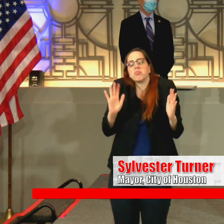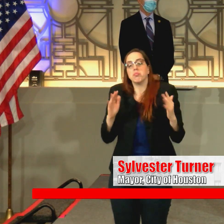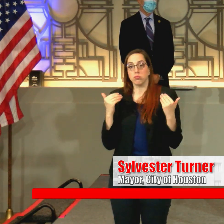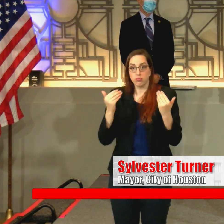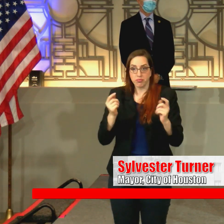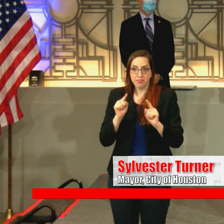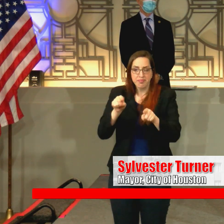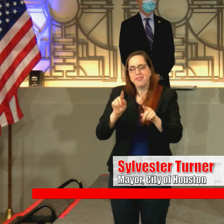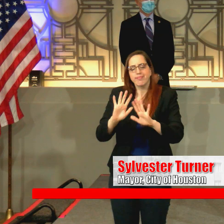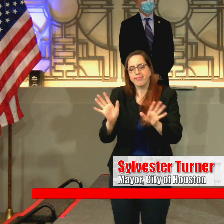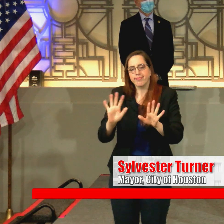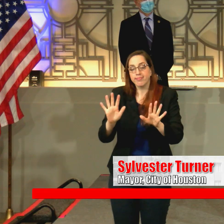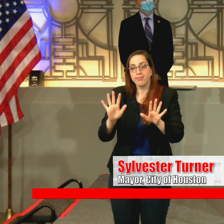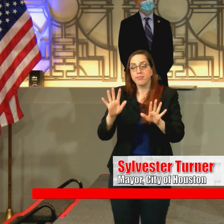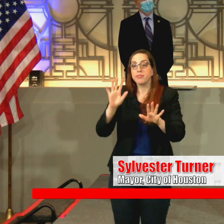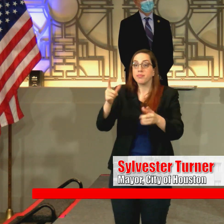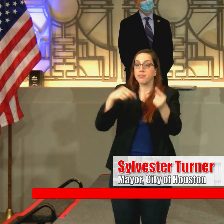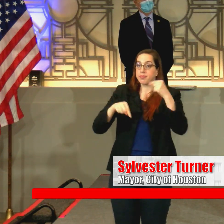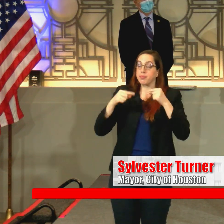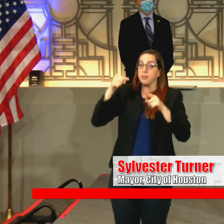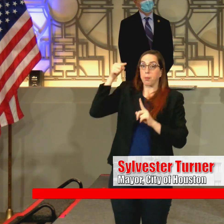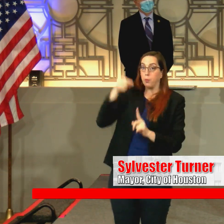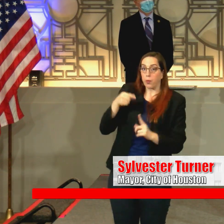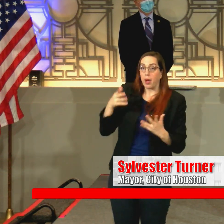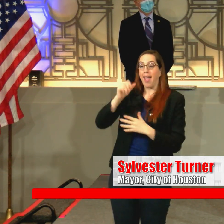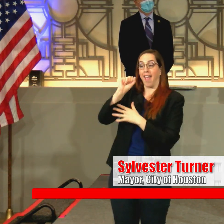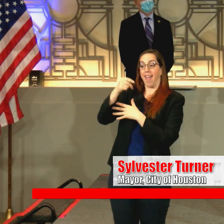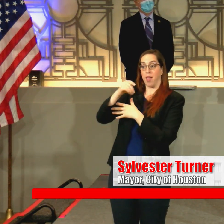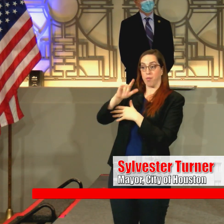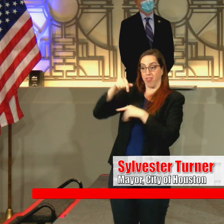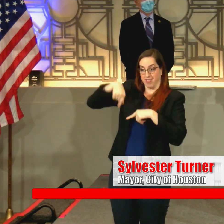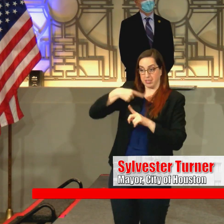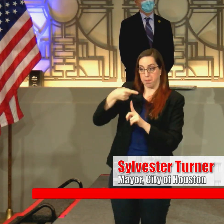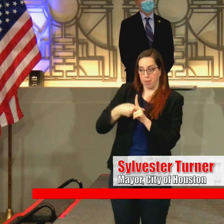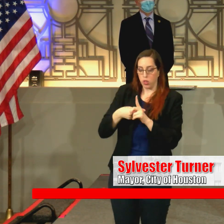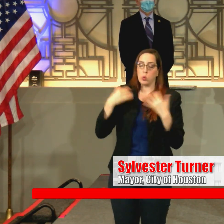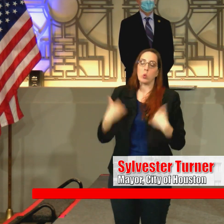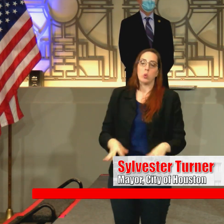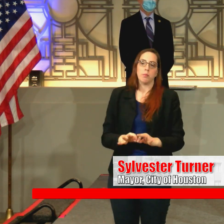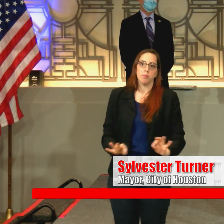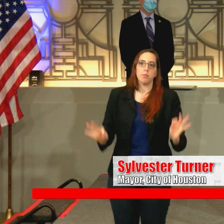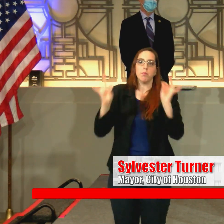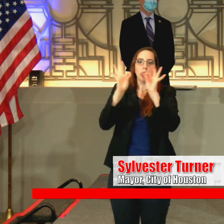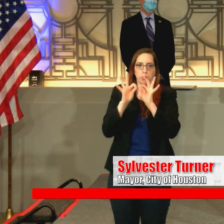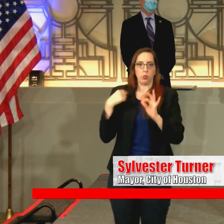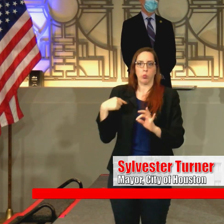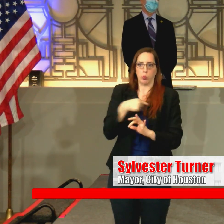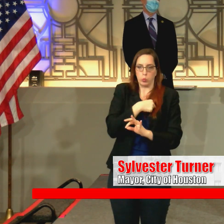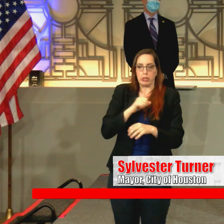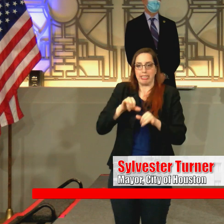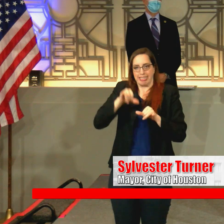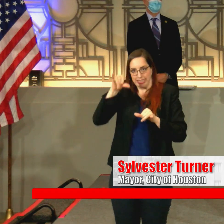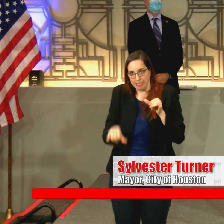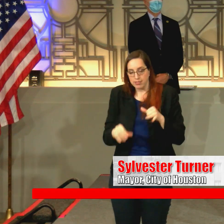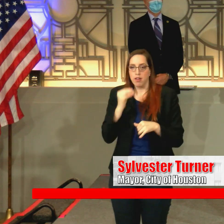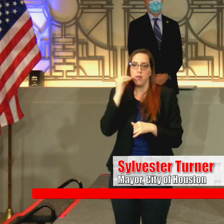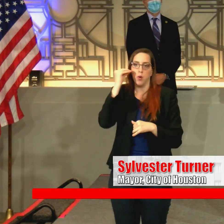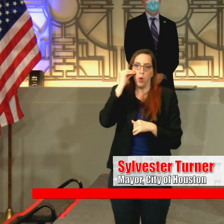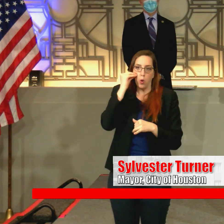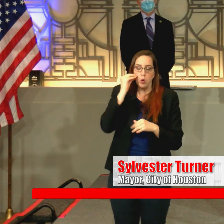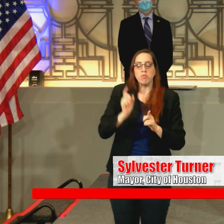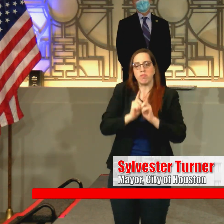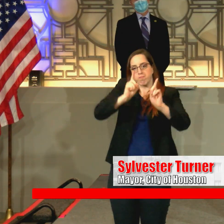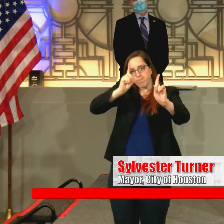April is the month that we all need to be very intentional. Stay at home, engage